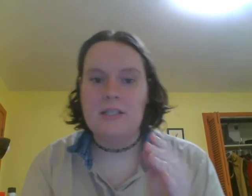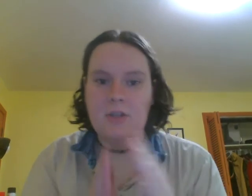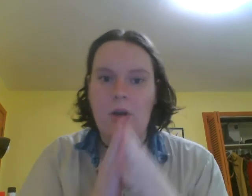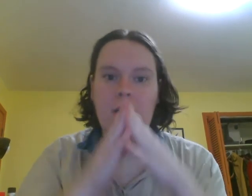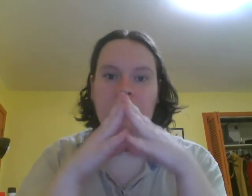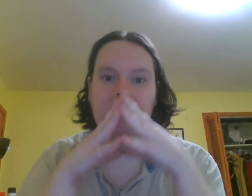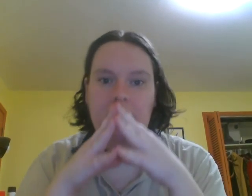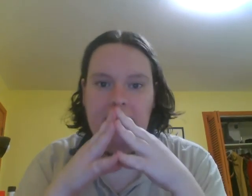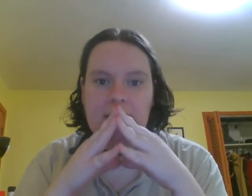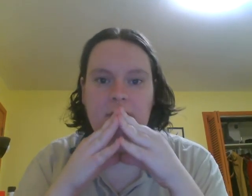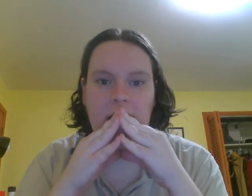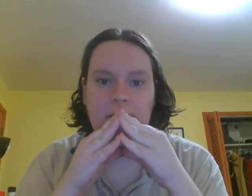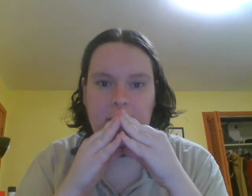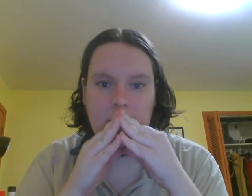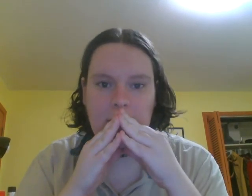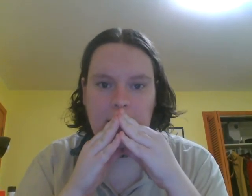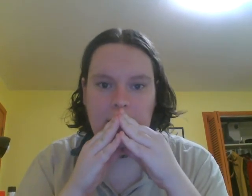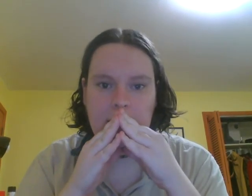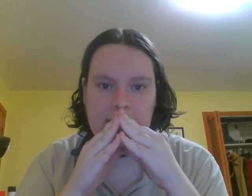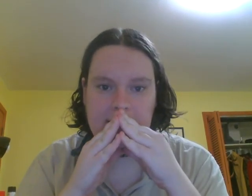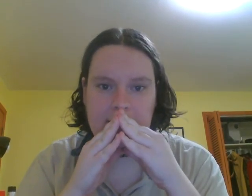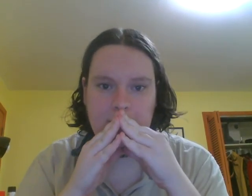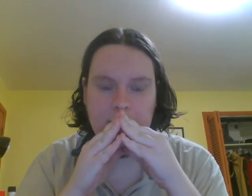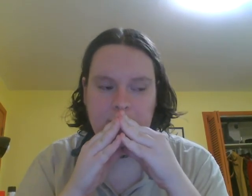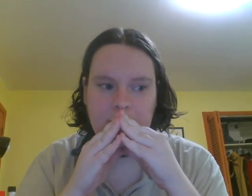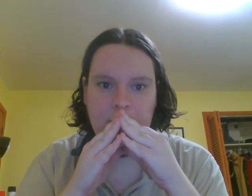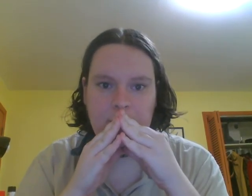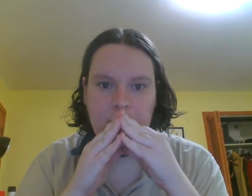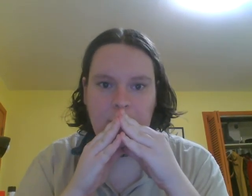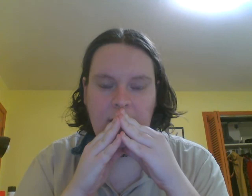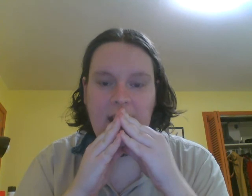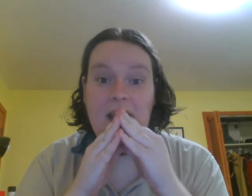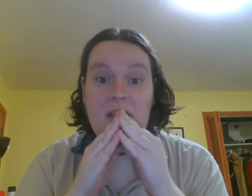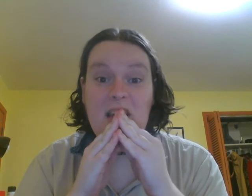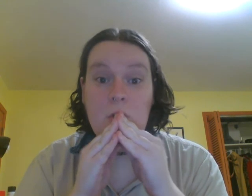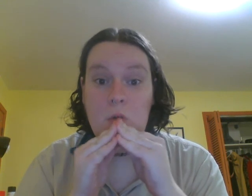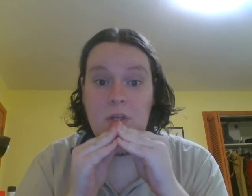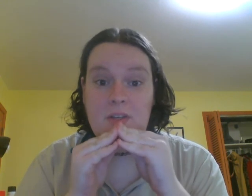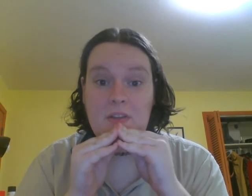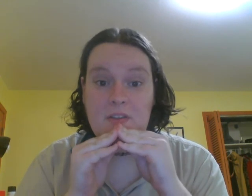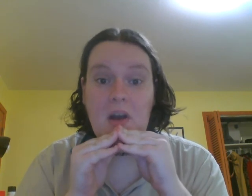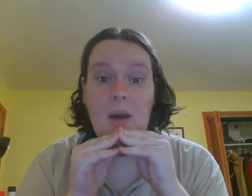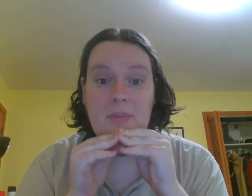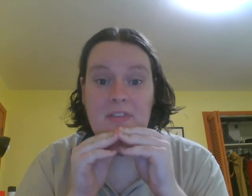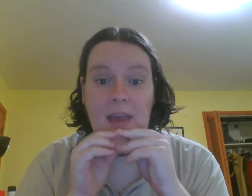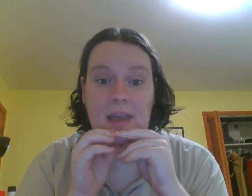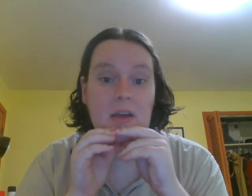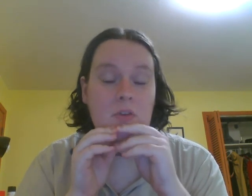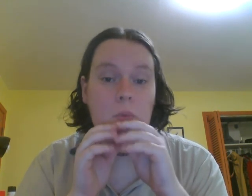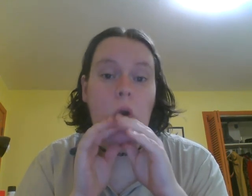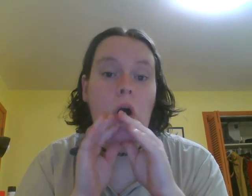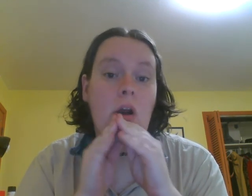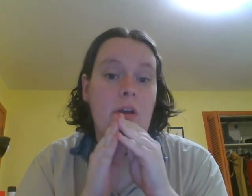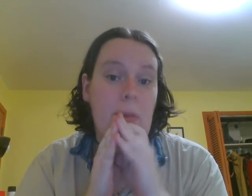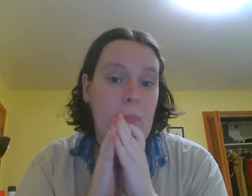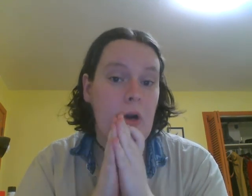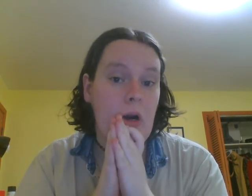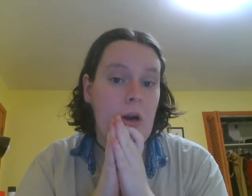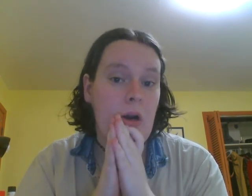started with a base 5 number system, and then I couldn't stop saying the wrong number